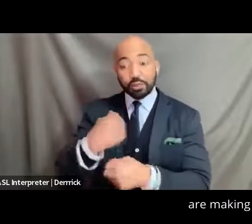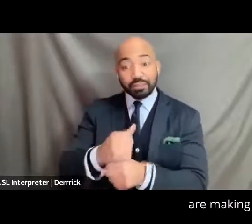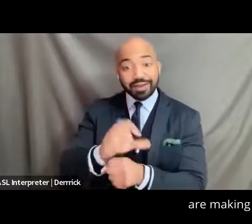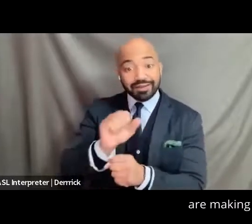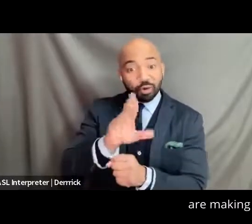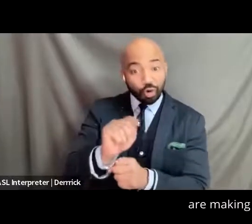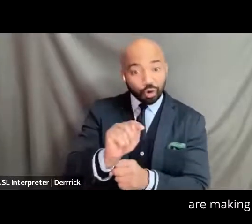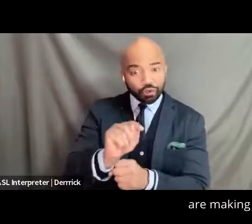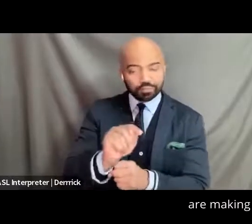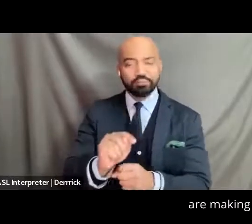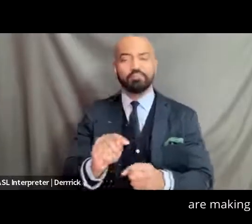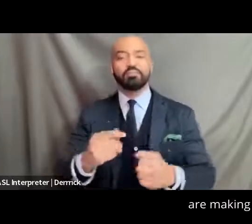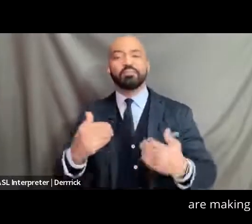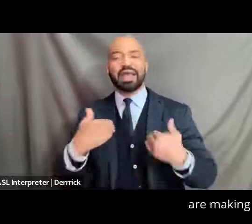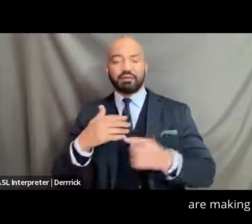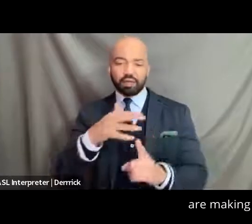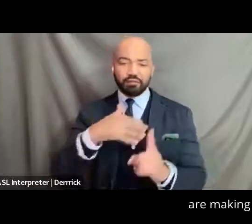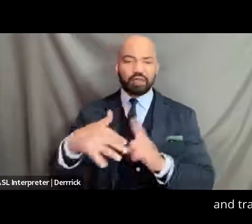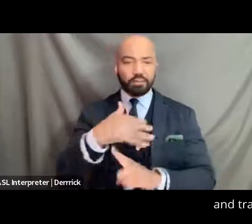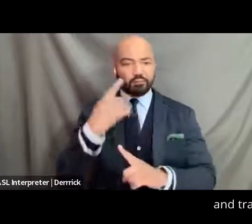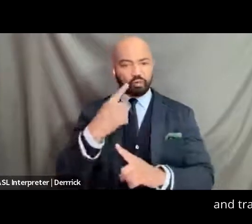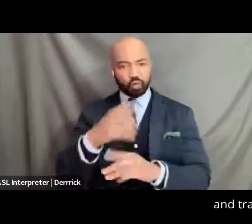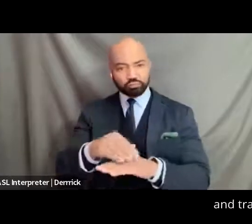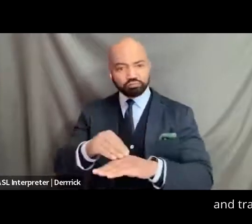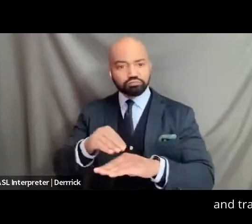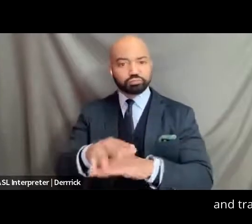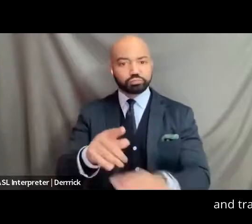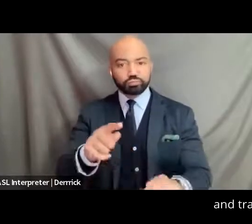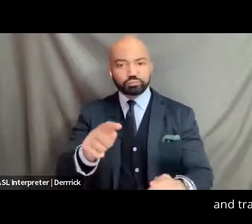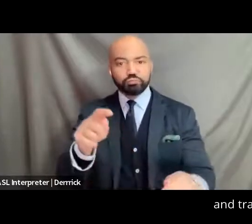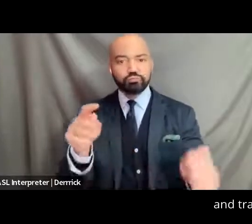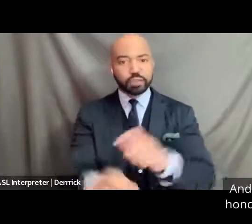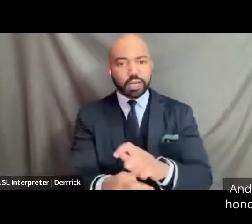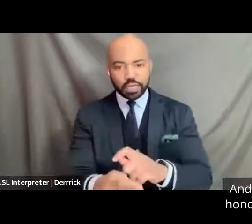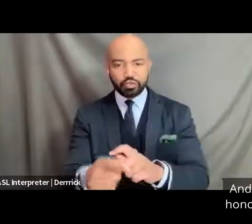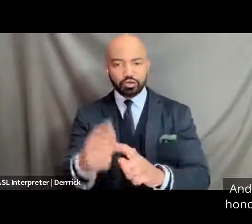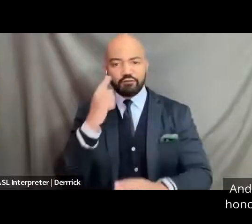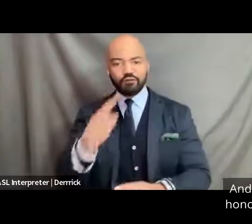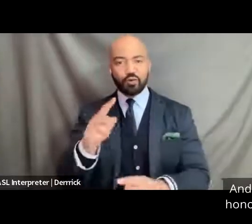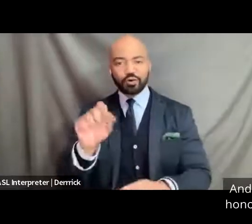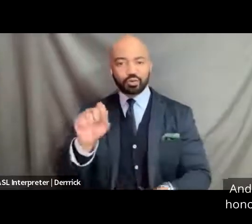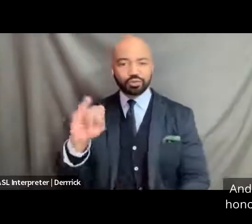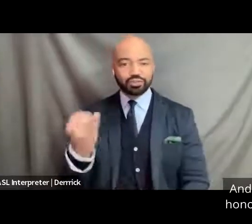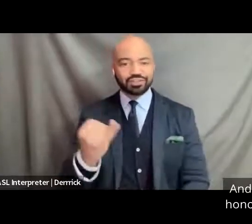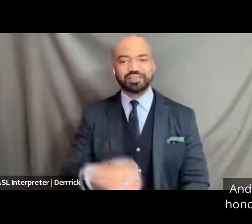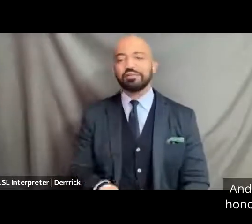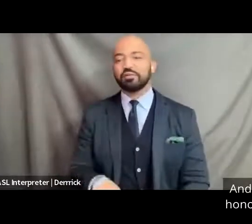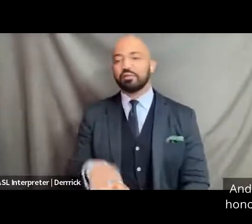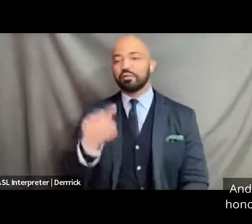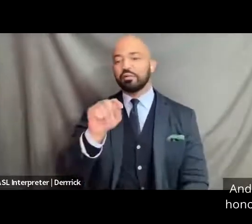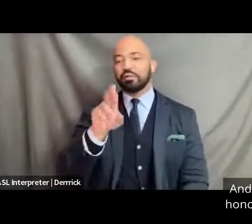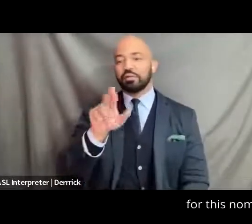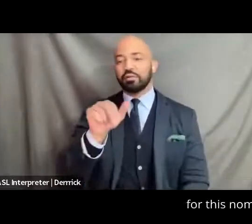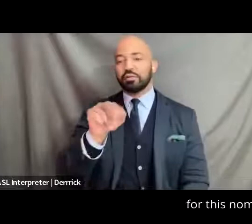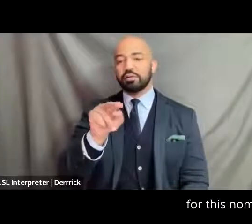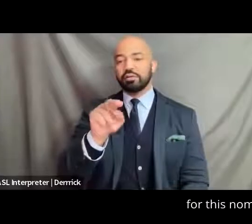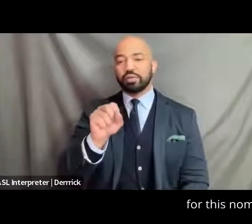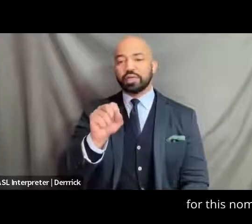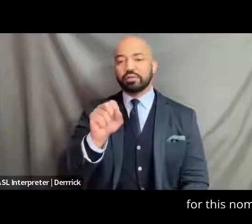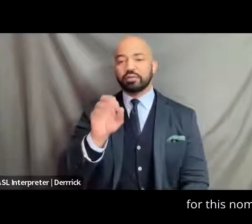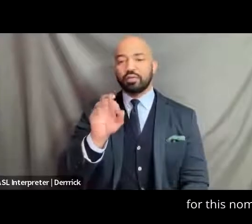space for social justice um and transformative justice and so i'm just super honored to hold space